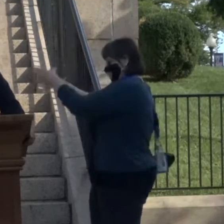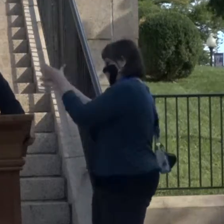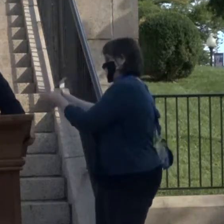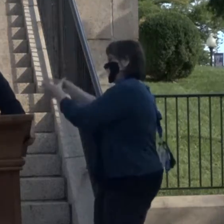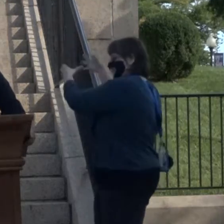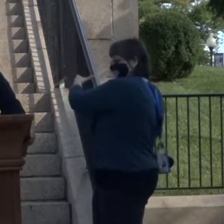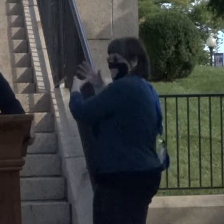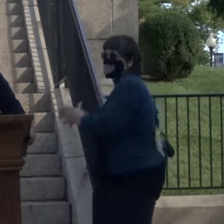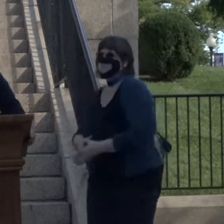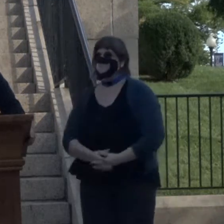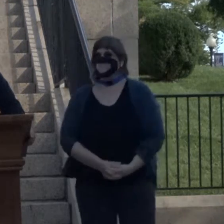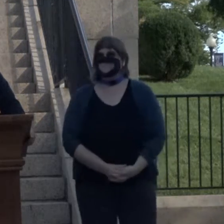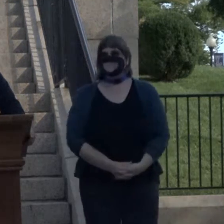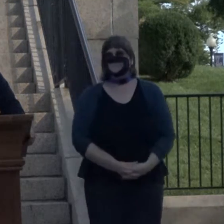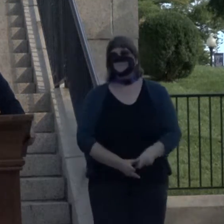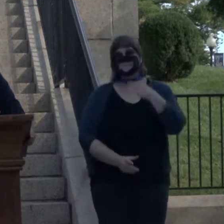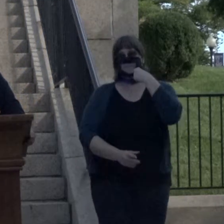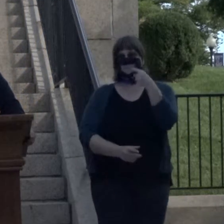And